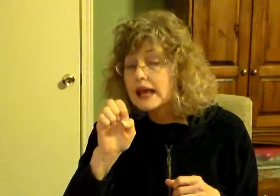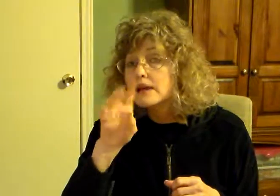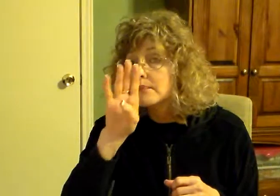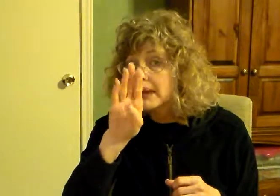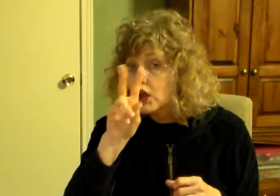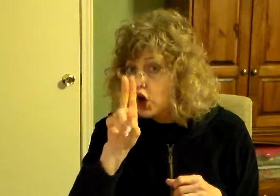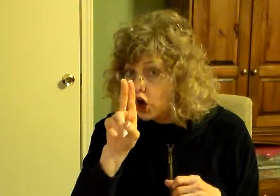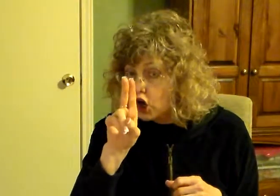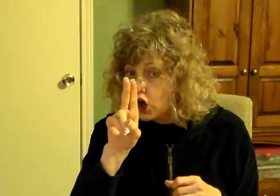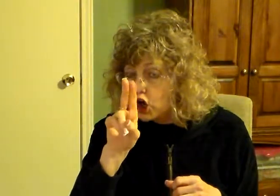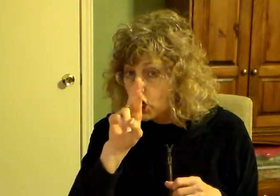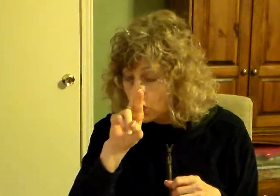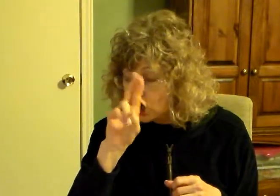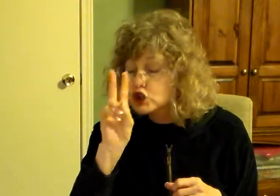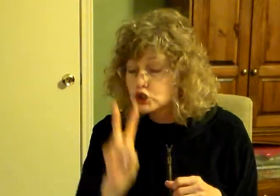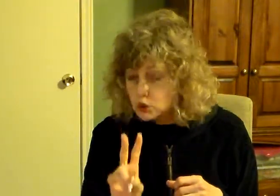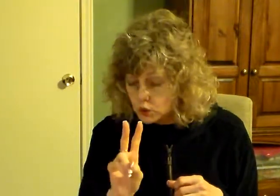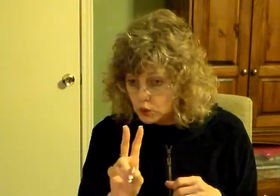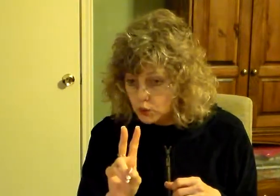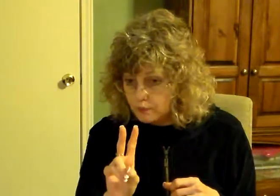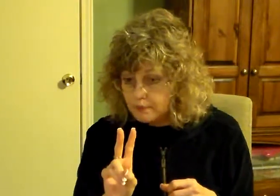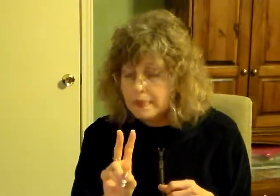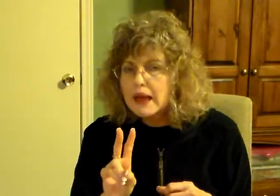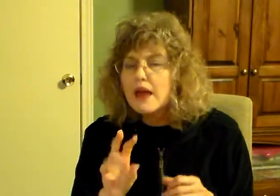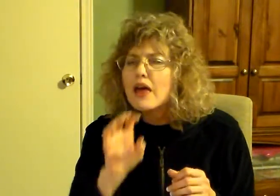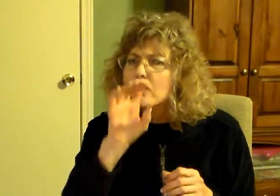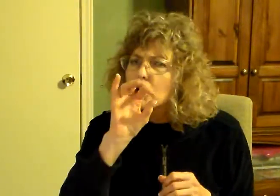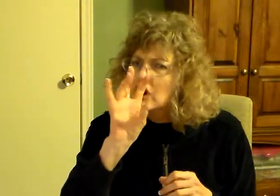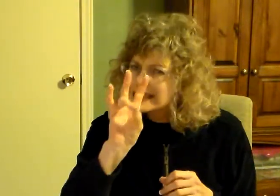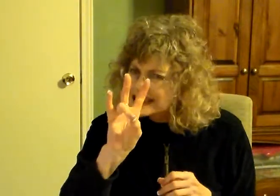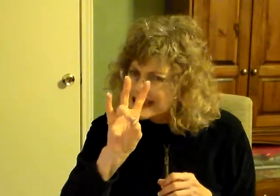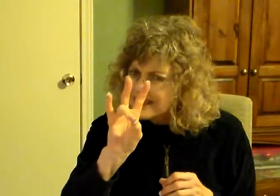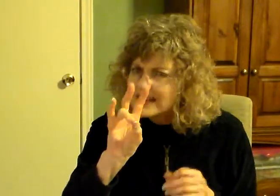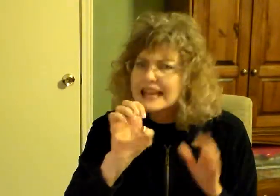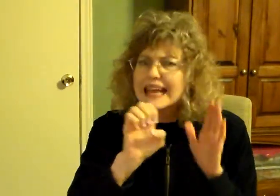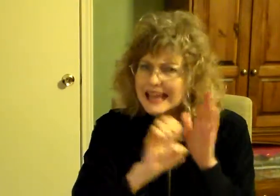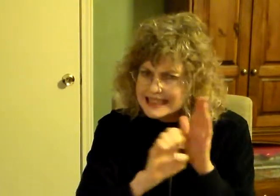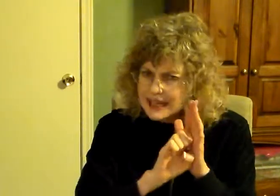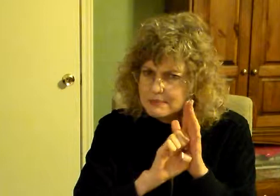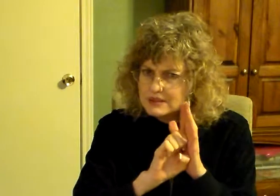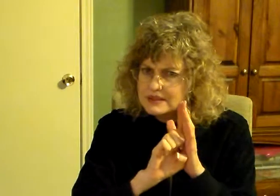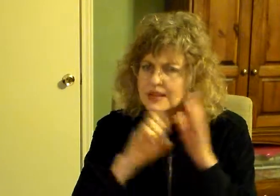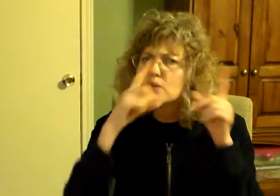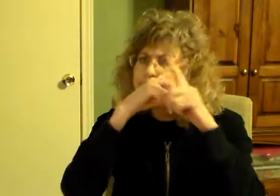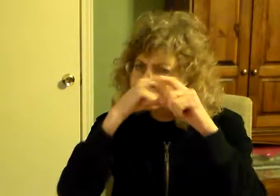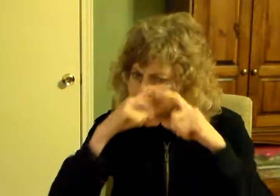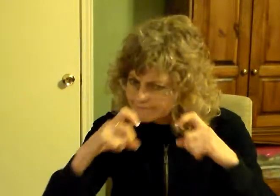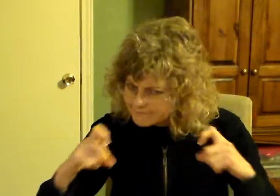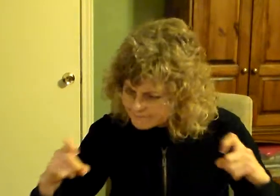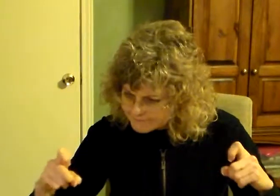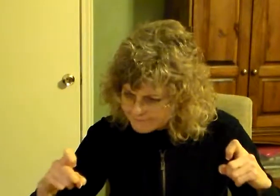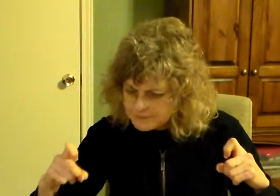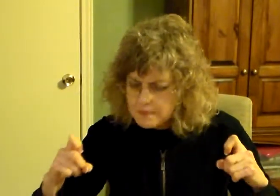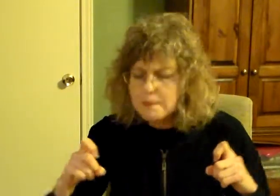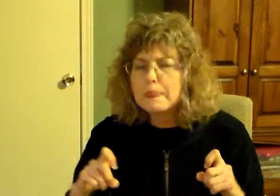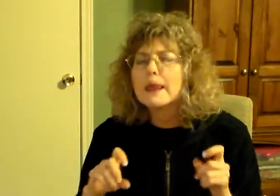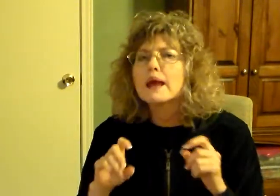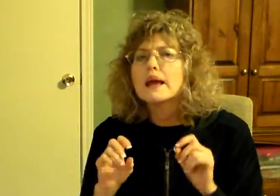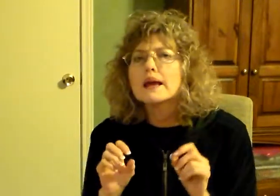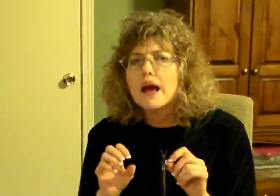it's N2. Chlorine gas is Cl2. Hydrogen gas is H2. Oxygen gas is O2. And